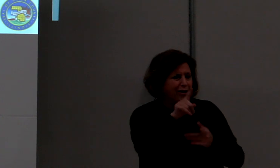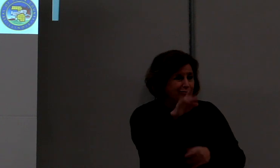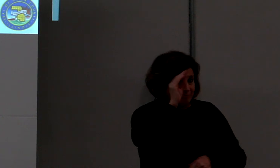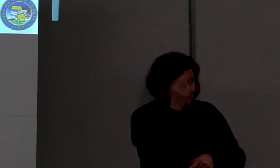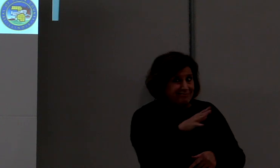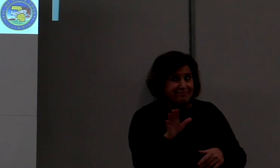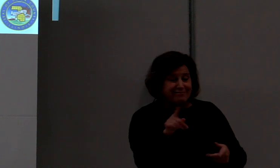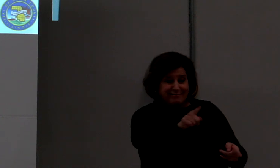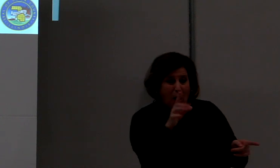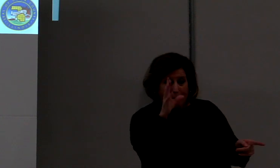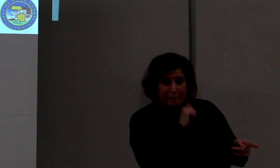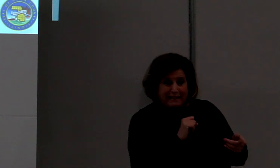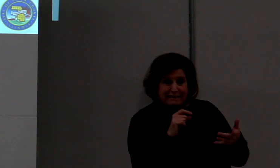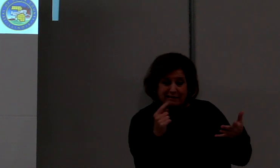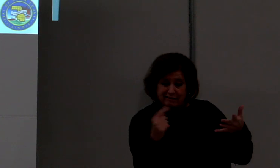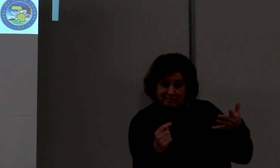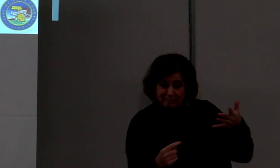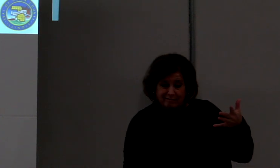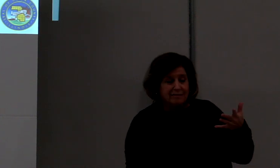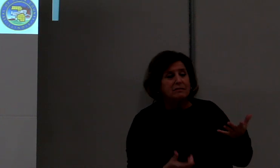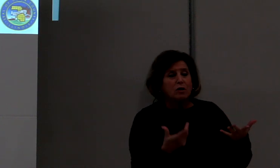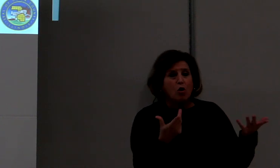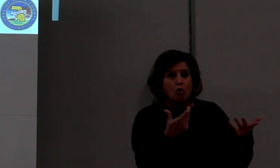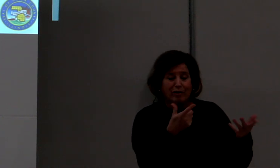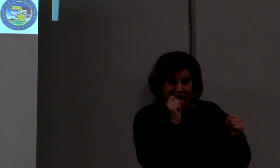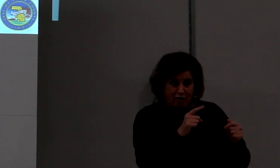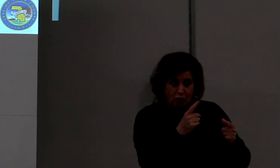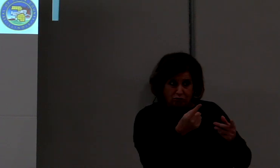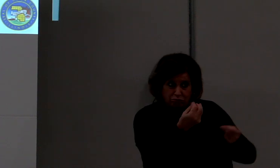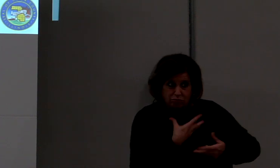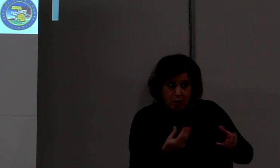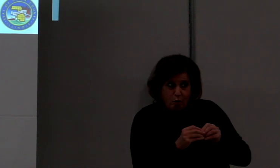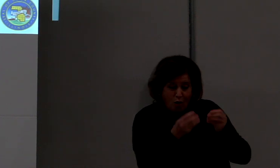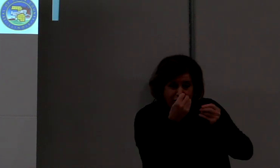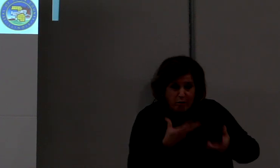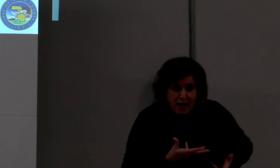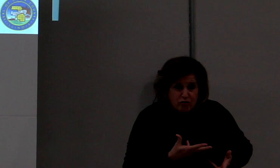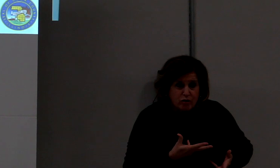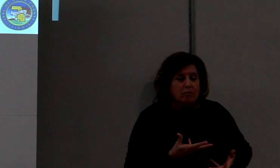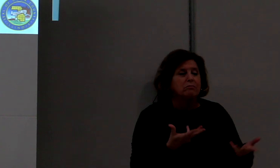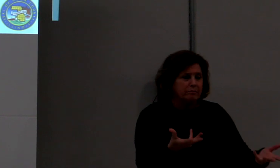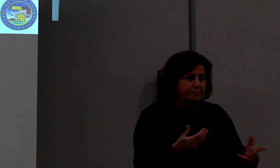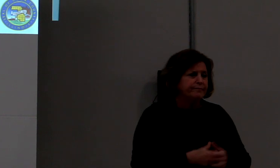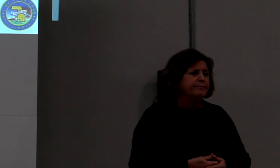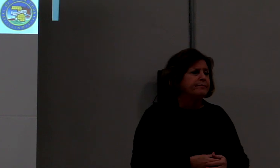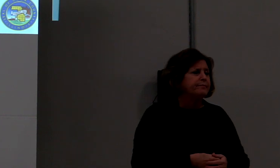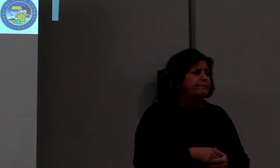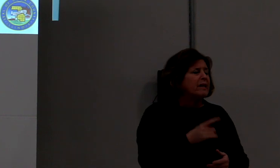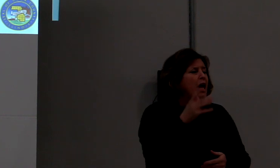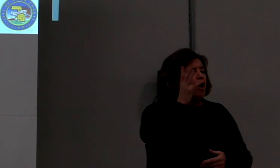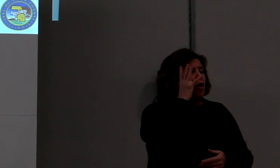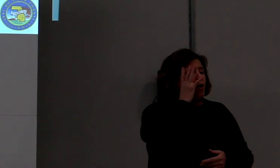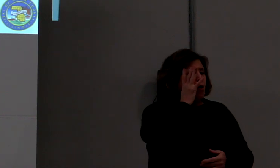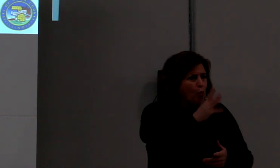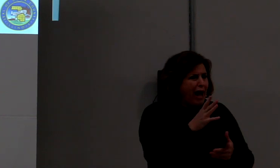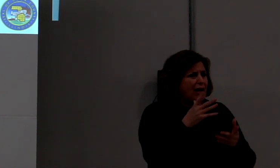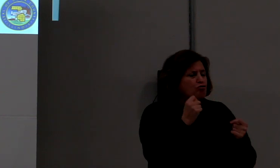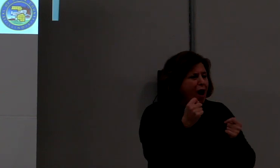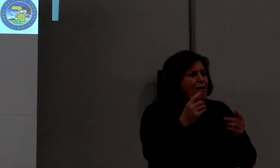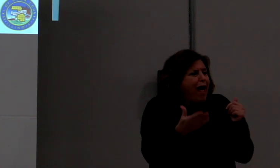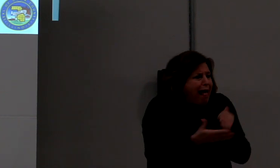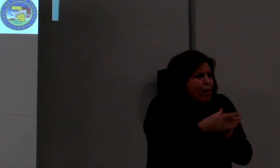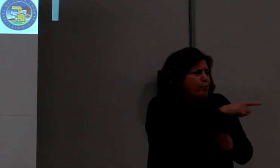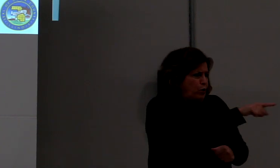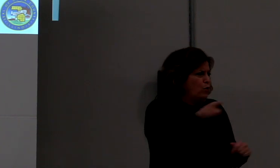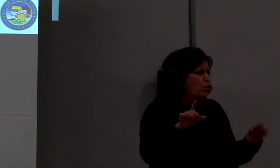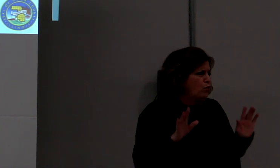know that, hey, we're missing something here. You know, what do you have? Can you fill us in? Give us the rest of the information. Again, we're gonna work to help you